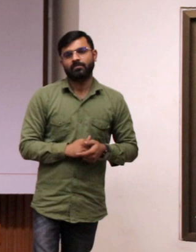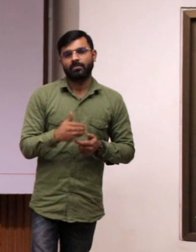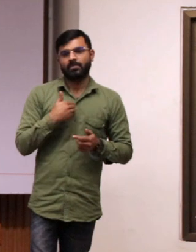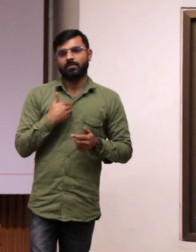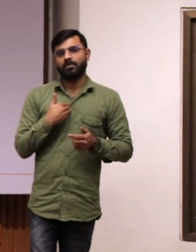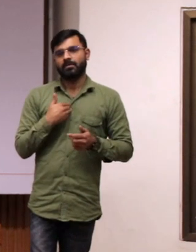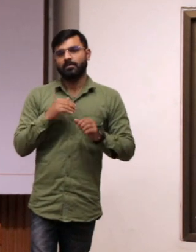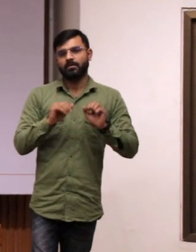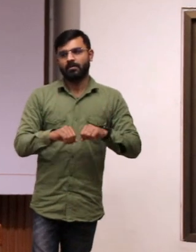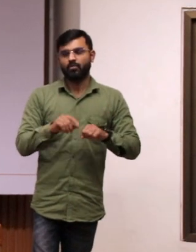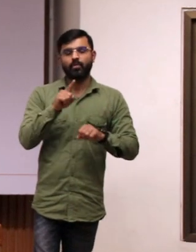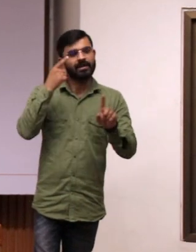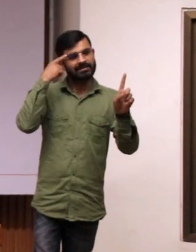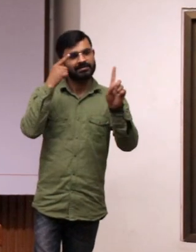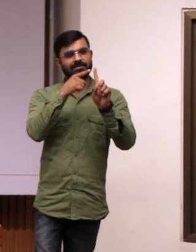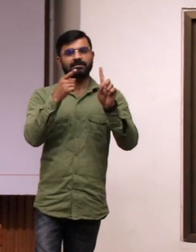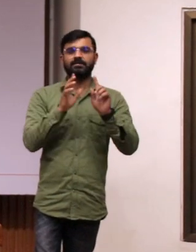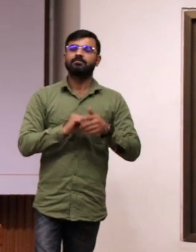We have finished one target